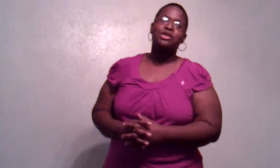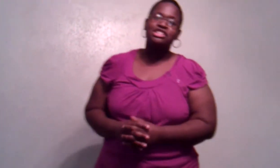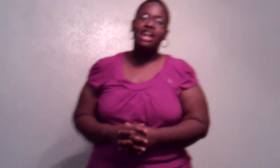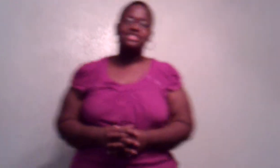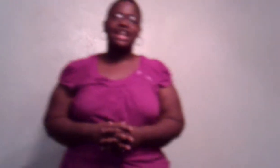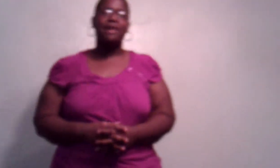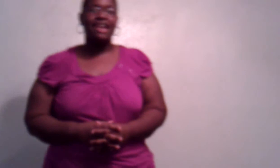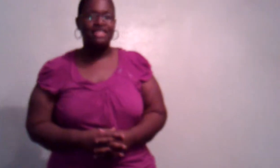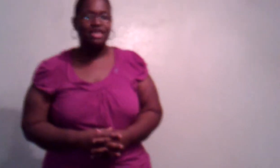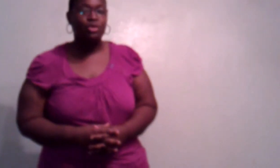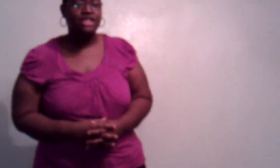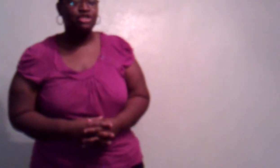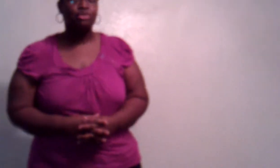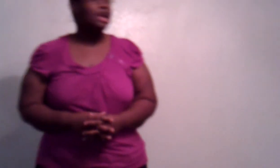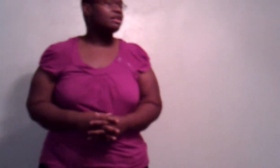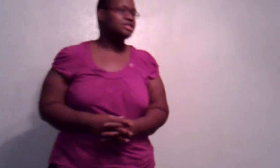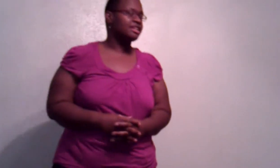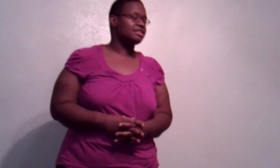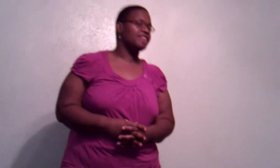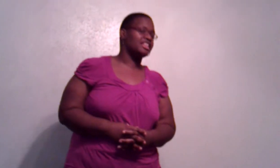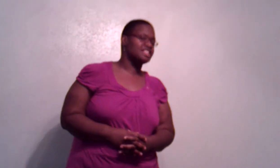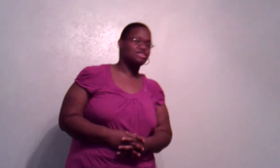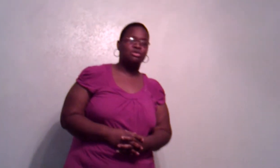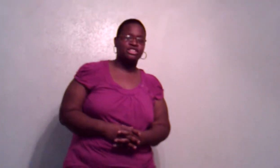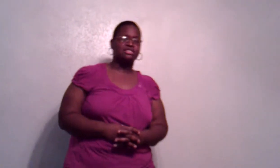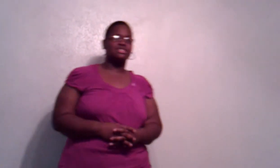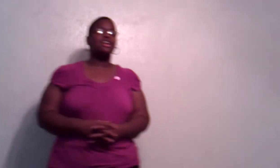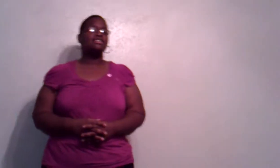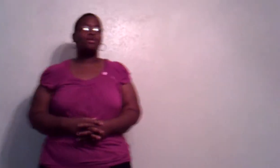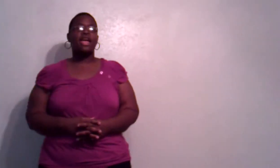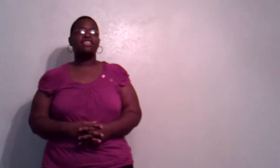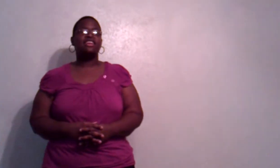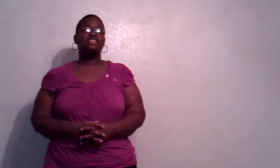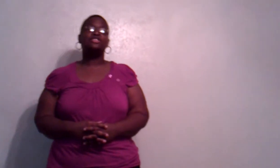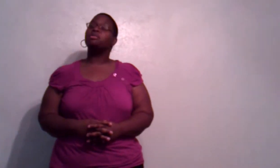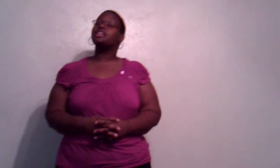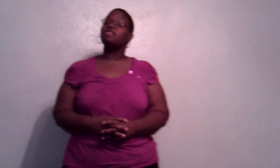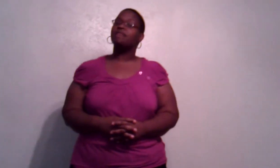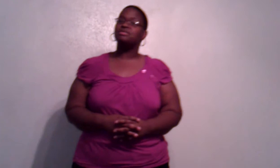going to start off today by having someone to read our objective and essential questions. So, Anthony, could you please read our objective